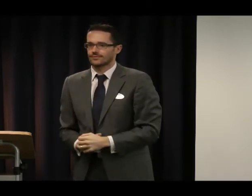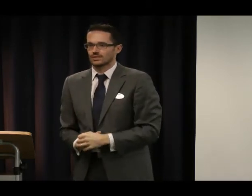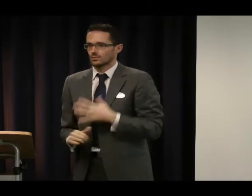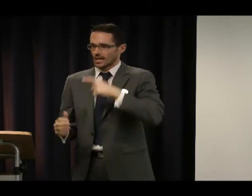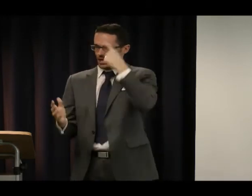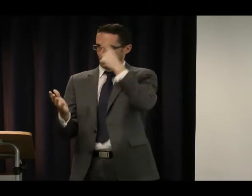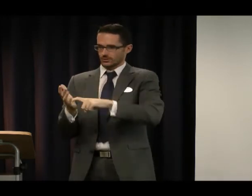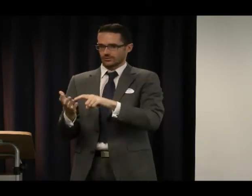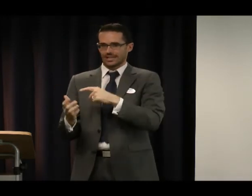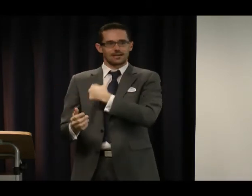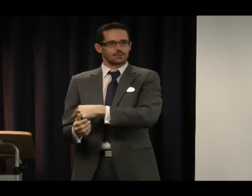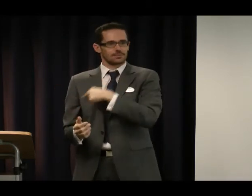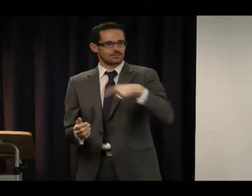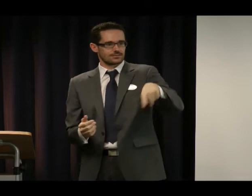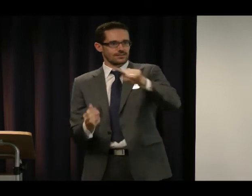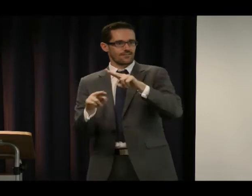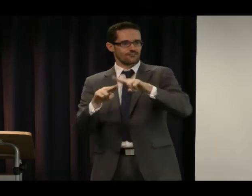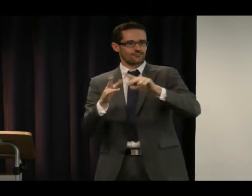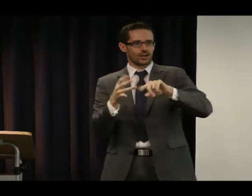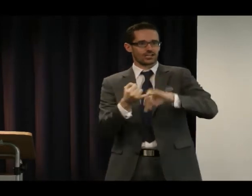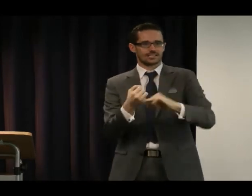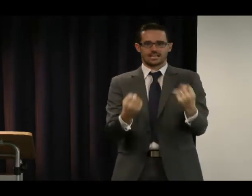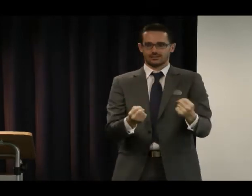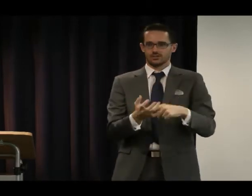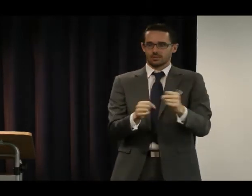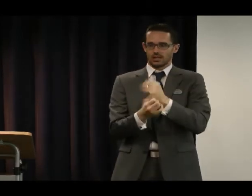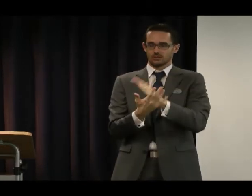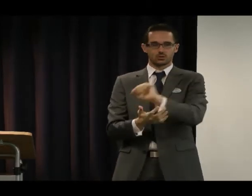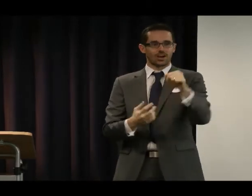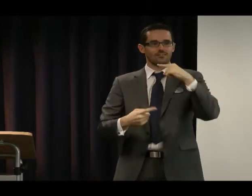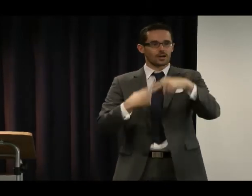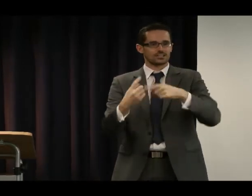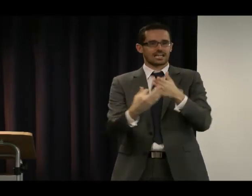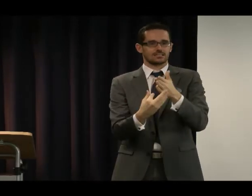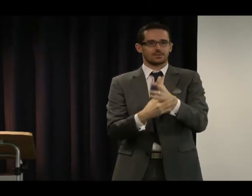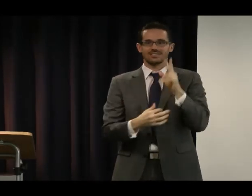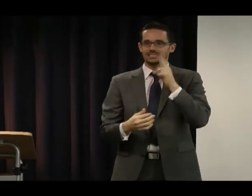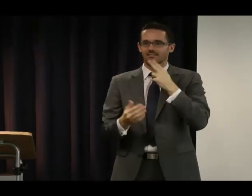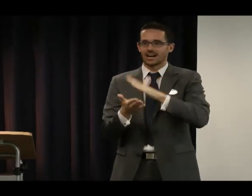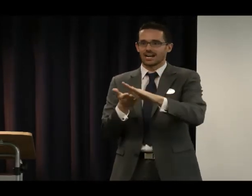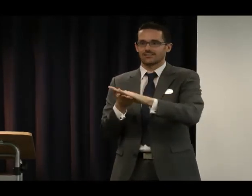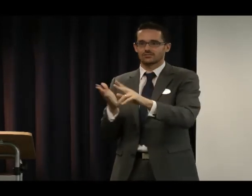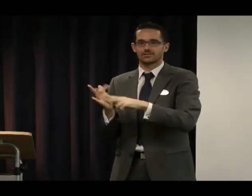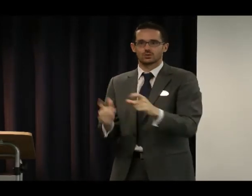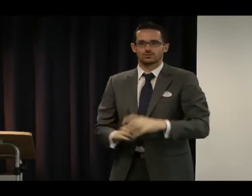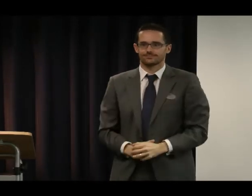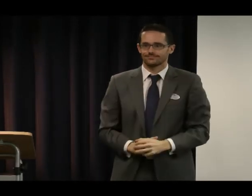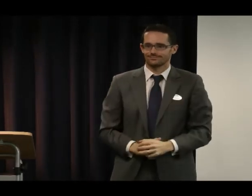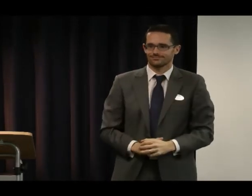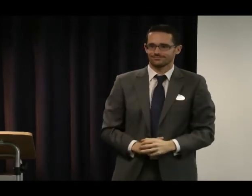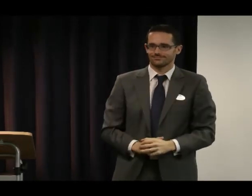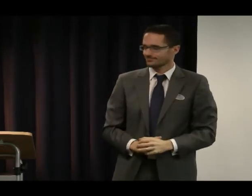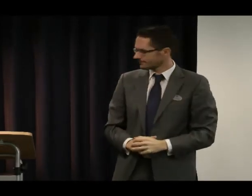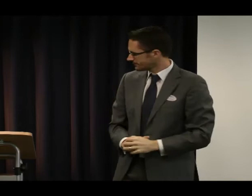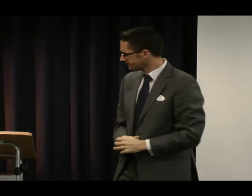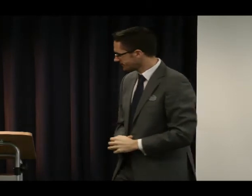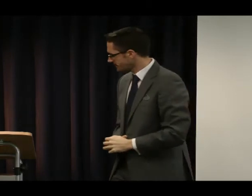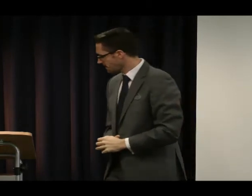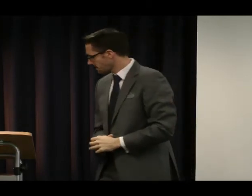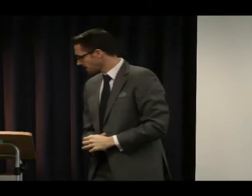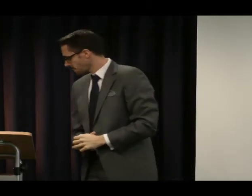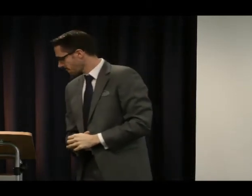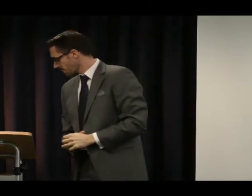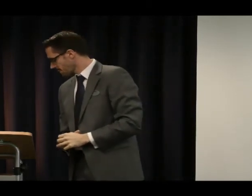this video happens. I want to acknowledge the commitment from the FOS team to ensure that your information is accessible to deaf and hard of